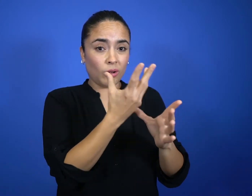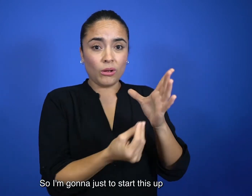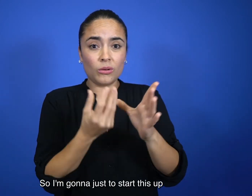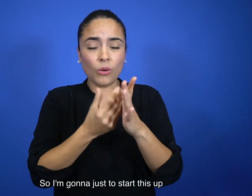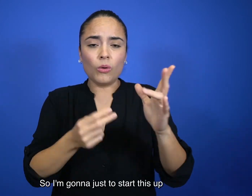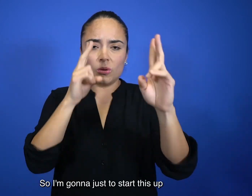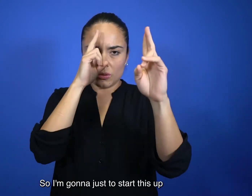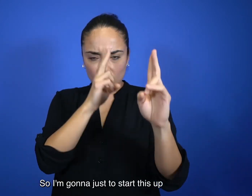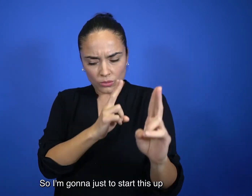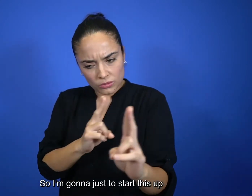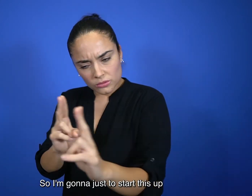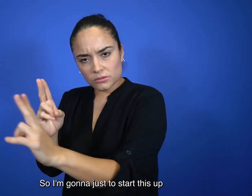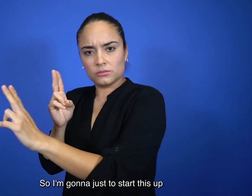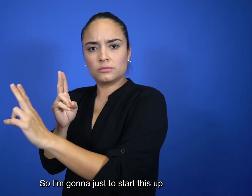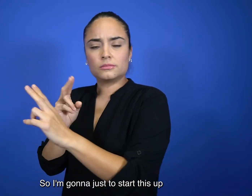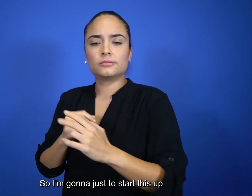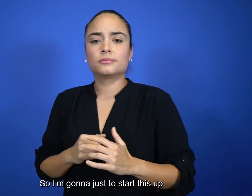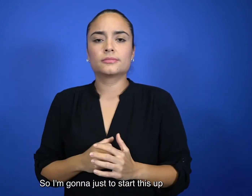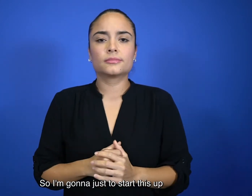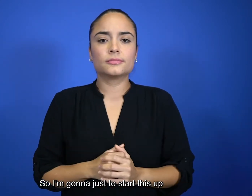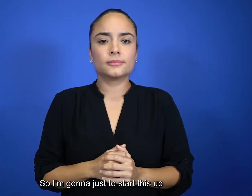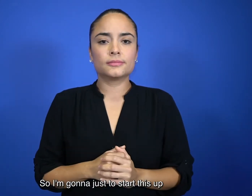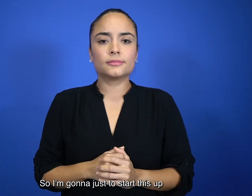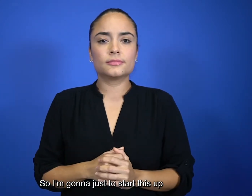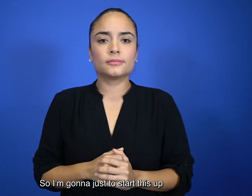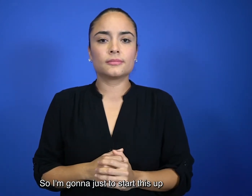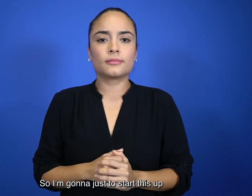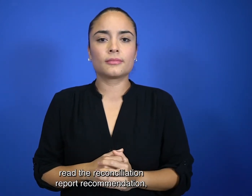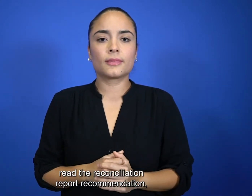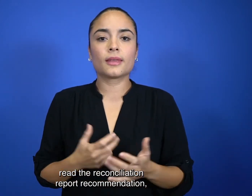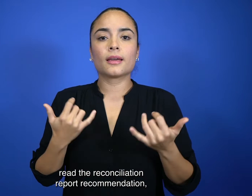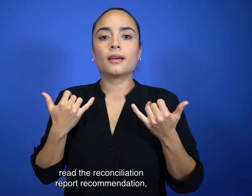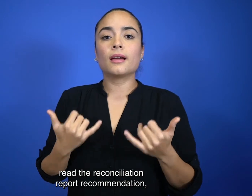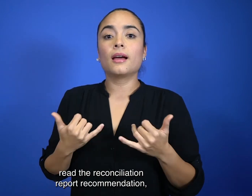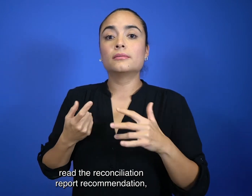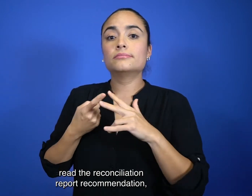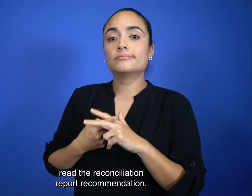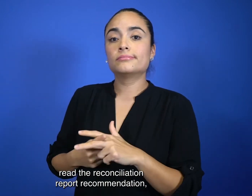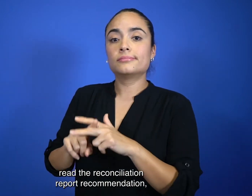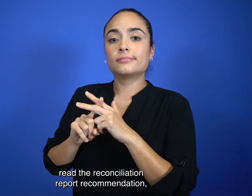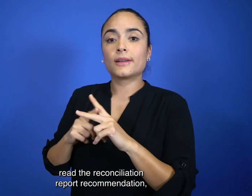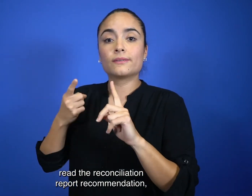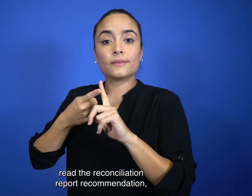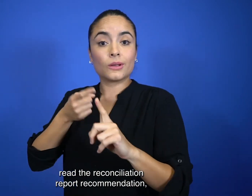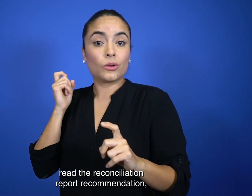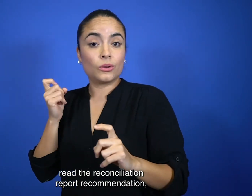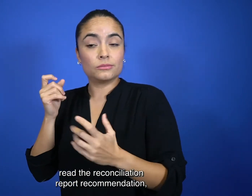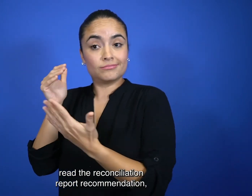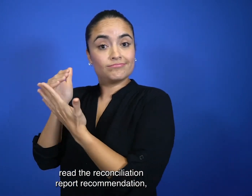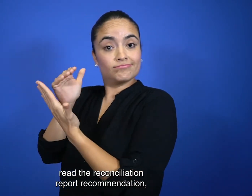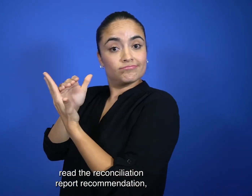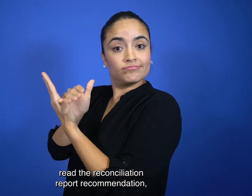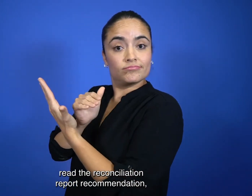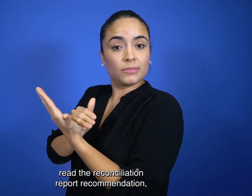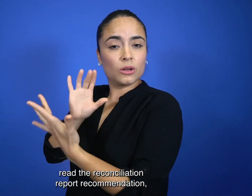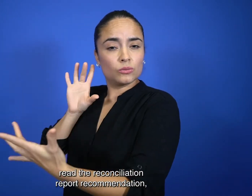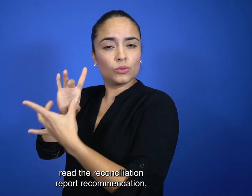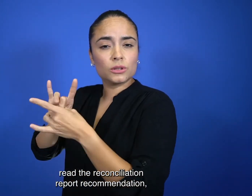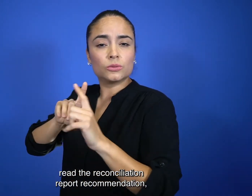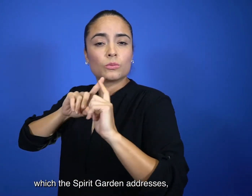So I'm going to, just to start us up, read the Reconciliation Report recommendation,